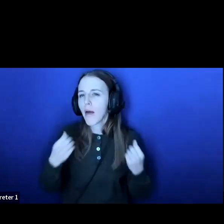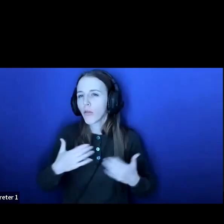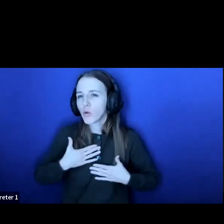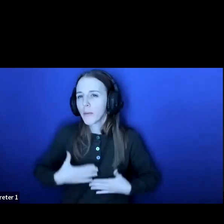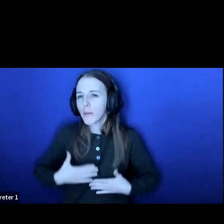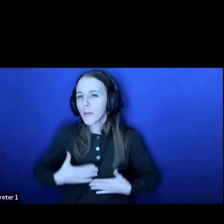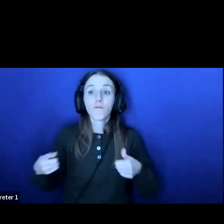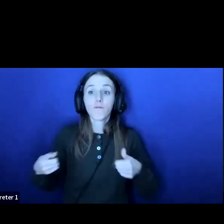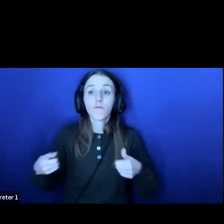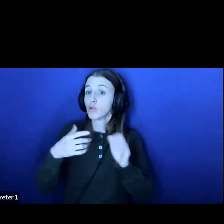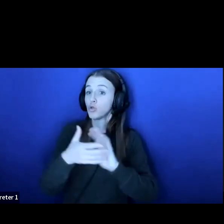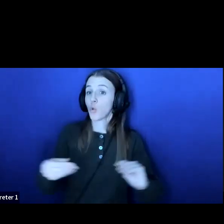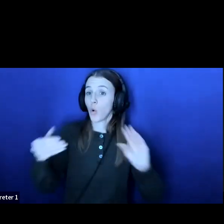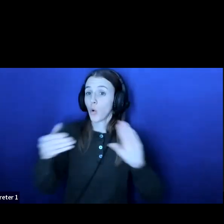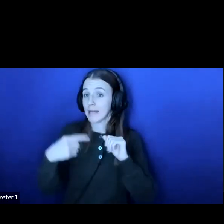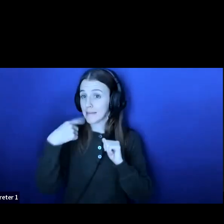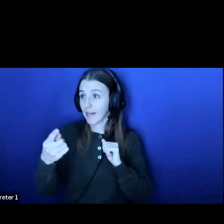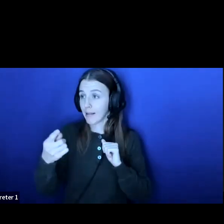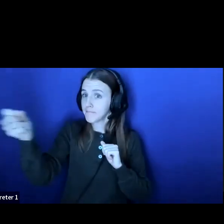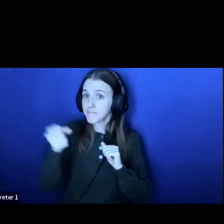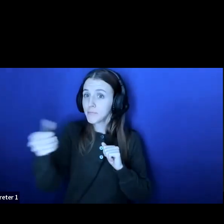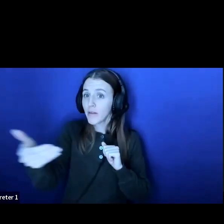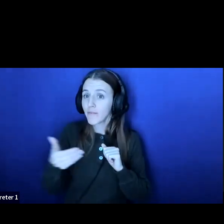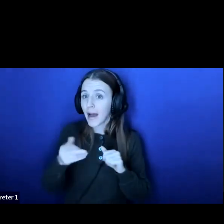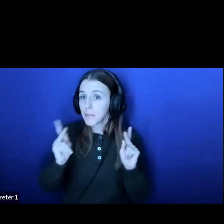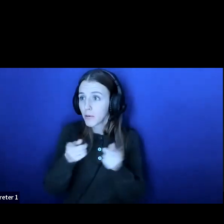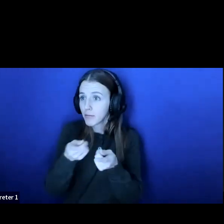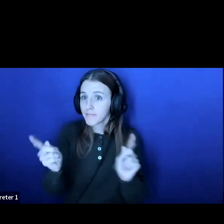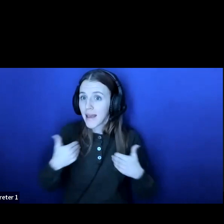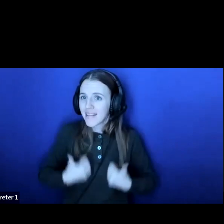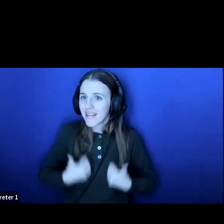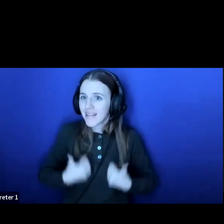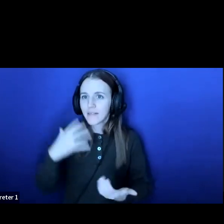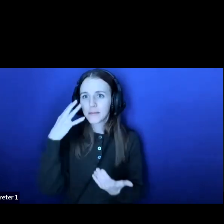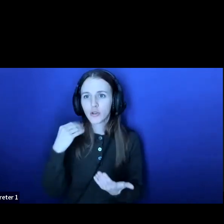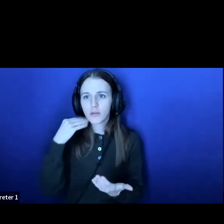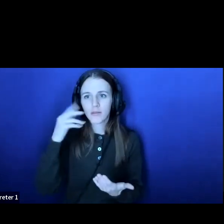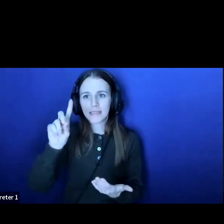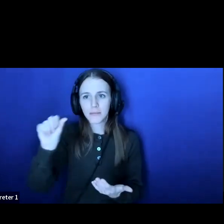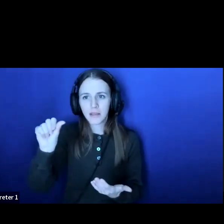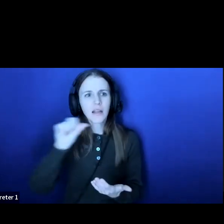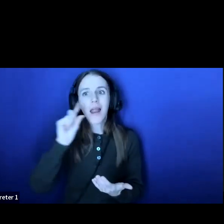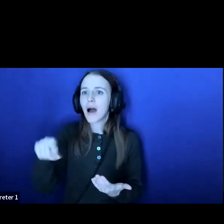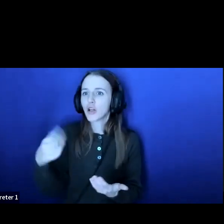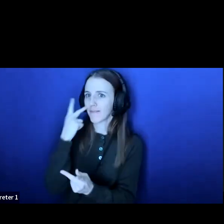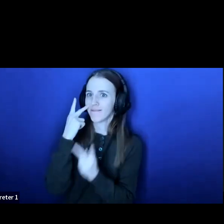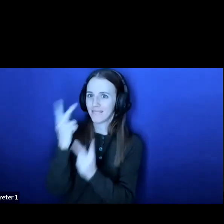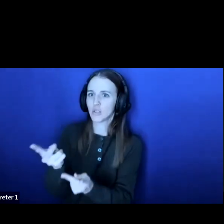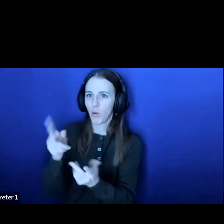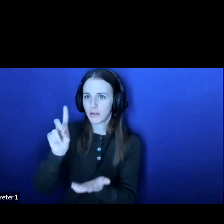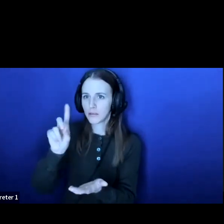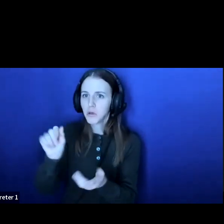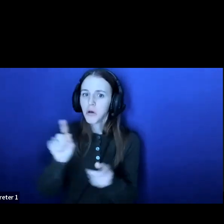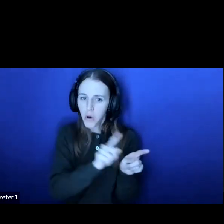We invited people with lived experiences of disabilities, not only those with physical, visible disabilities, but also those